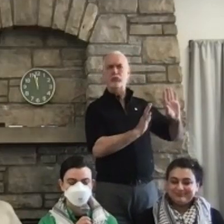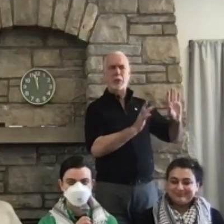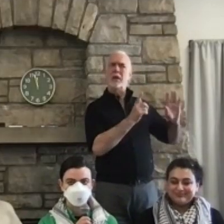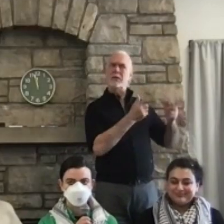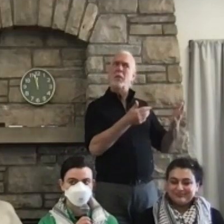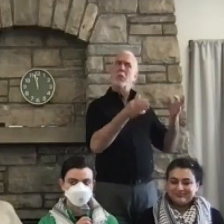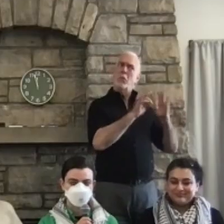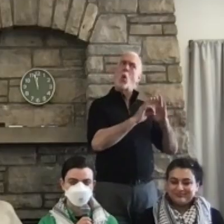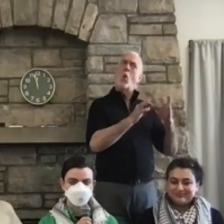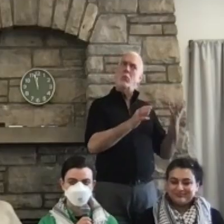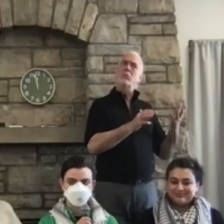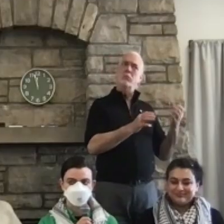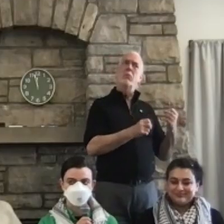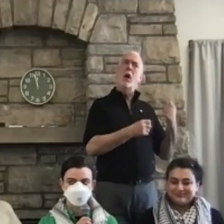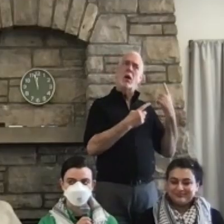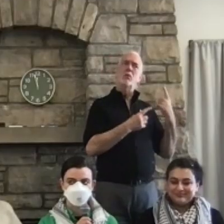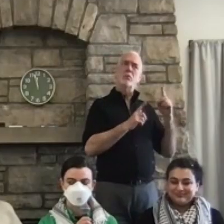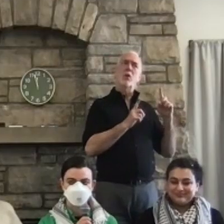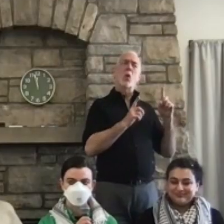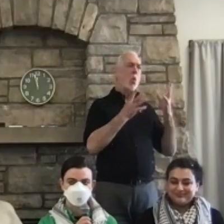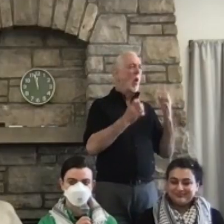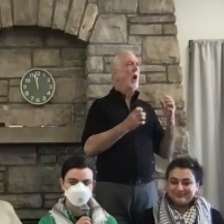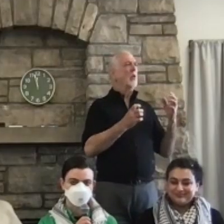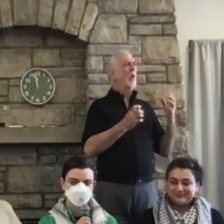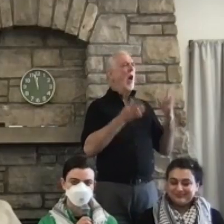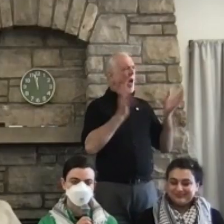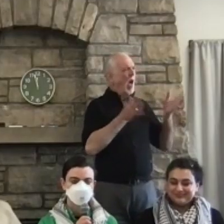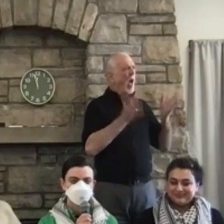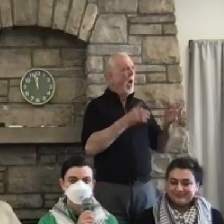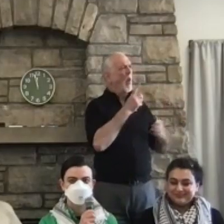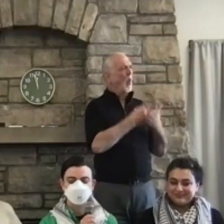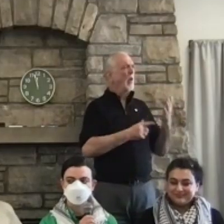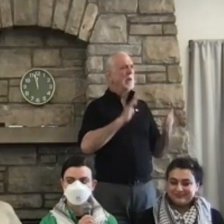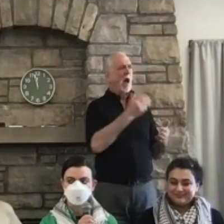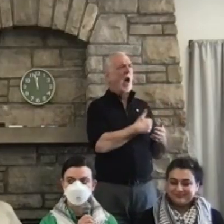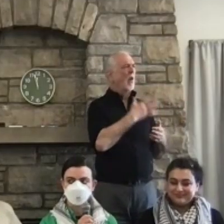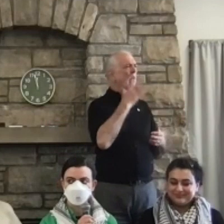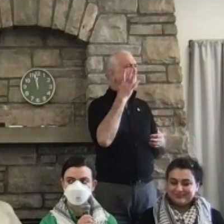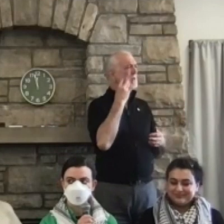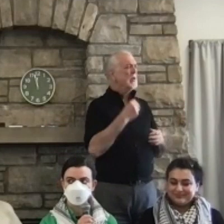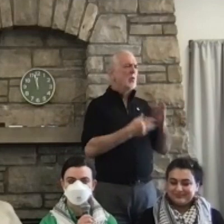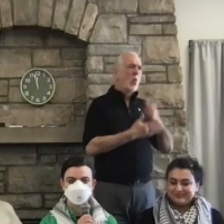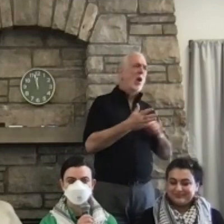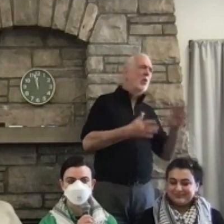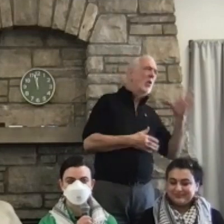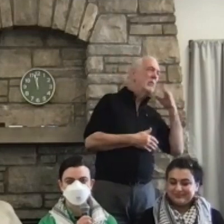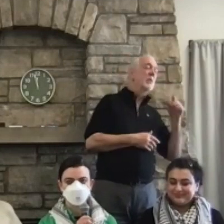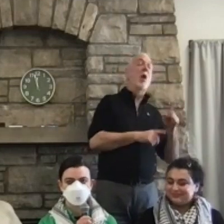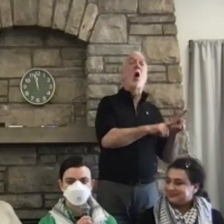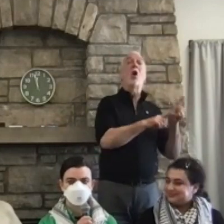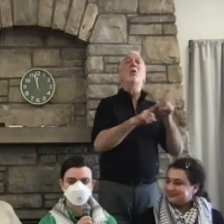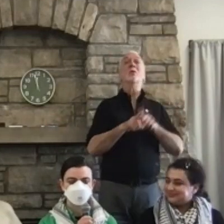is a very understandable response to the situations that we find ourselves in. And something else that I find joy in